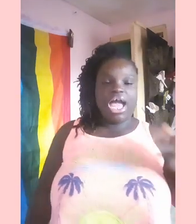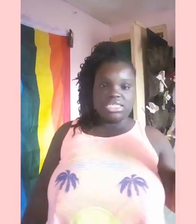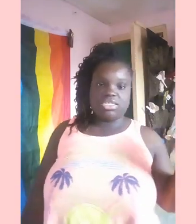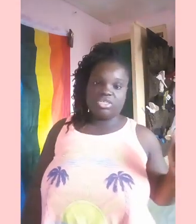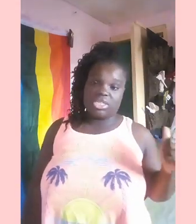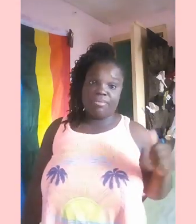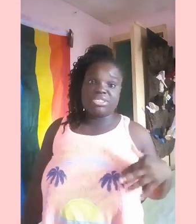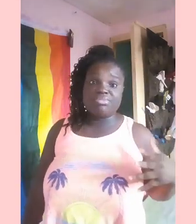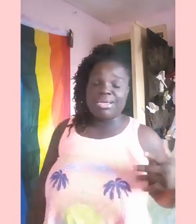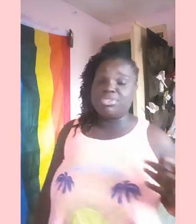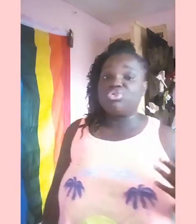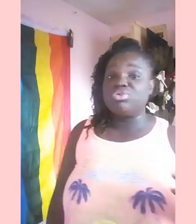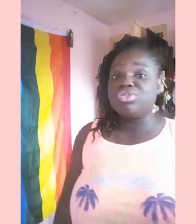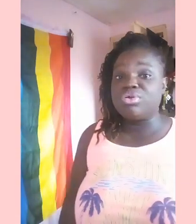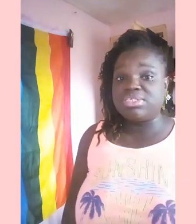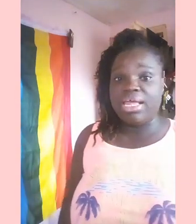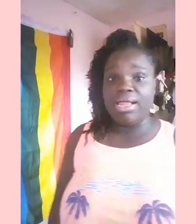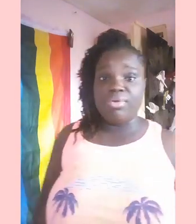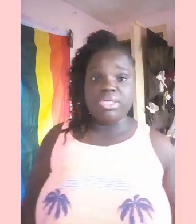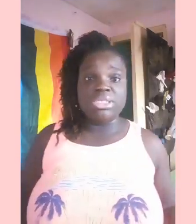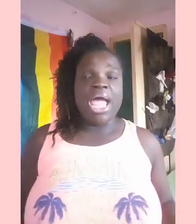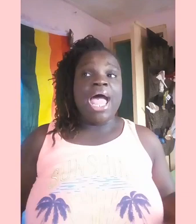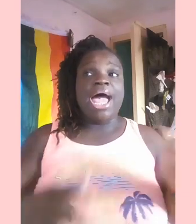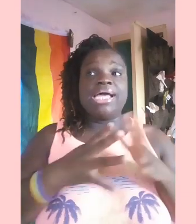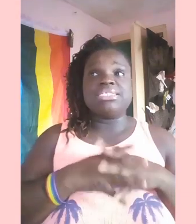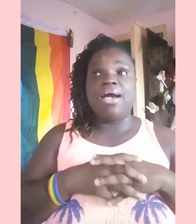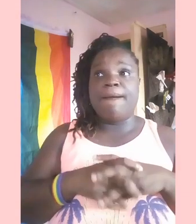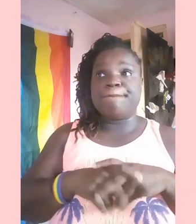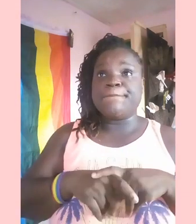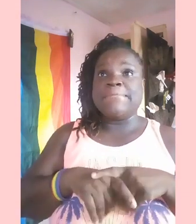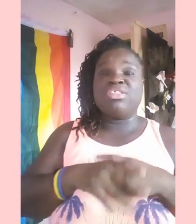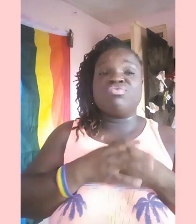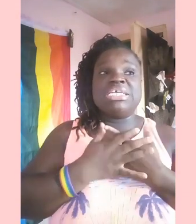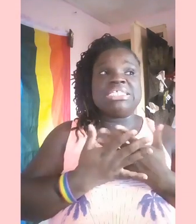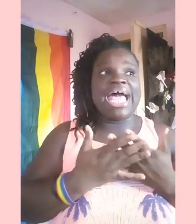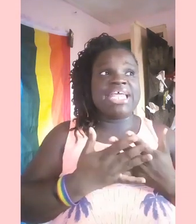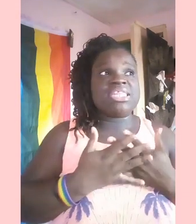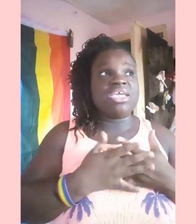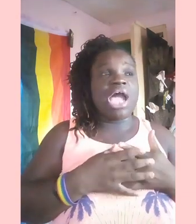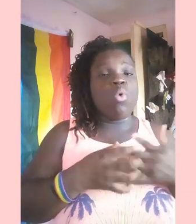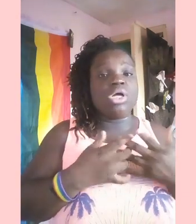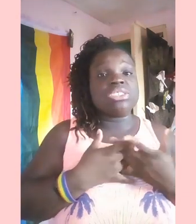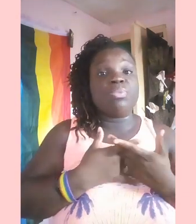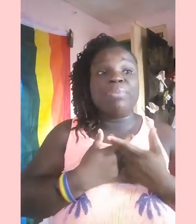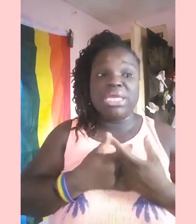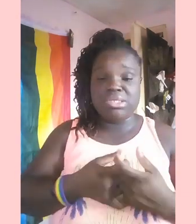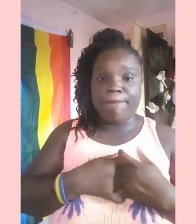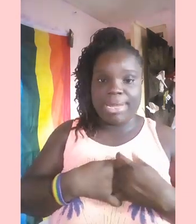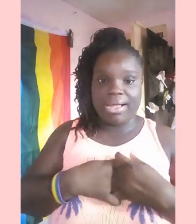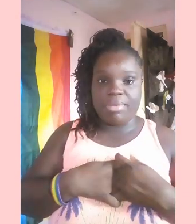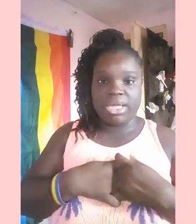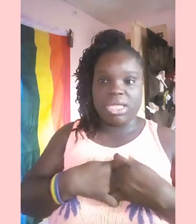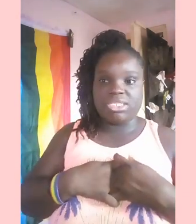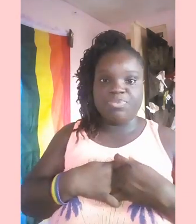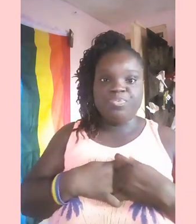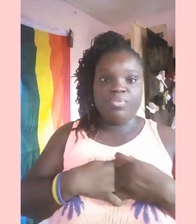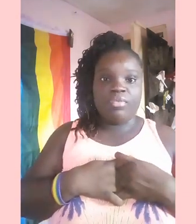has this little thing. But sometimes it's good to know sign language. And the reason I think I want to pick it up back, because